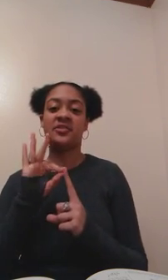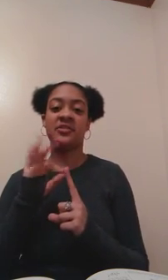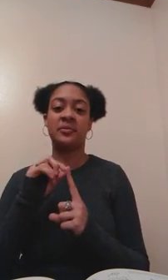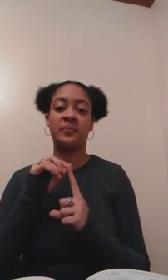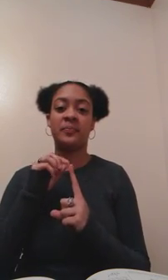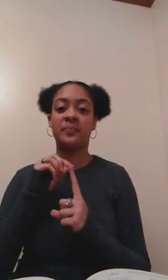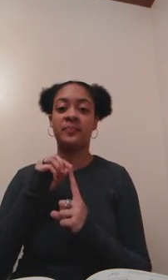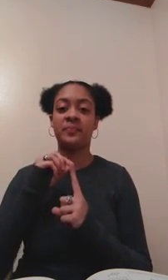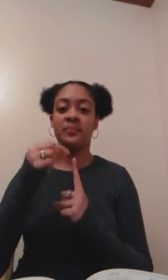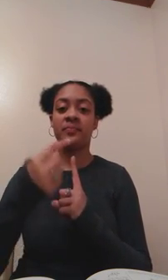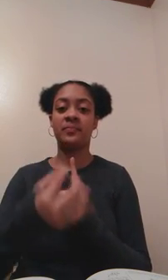So,